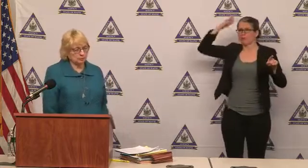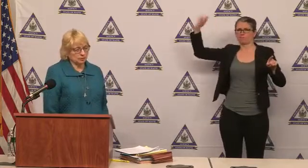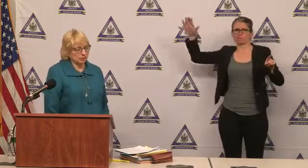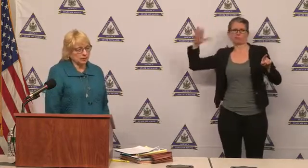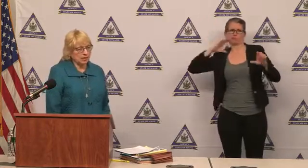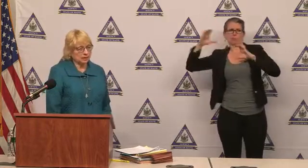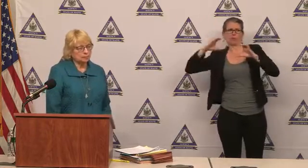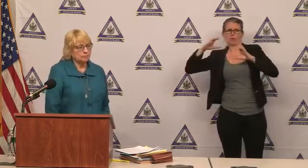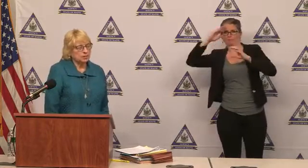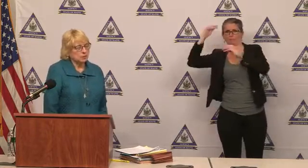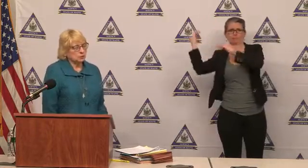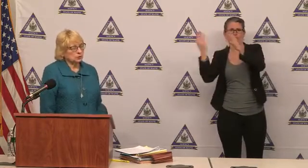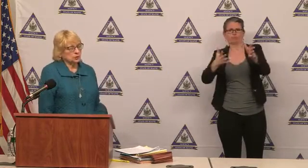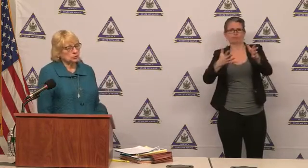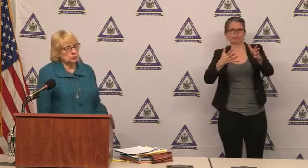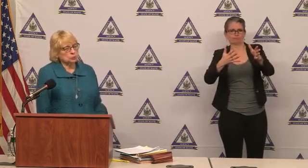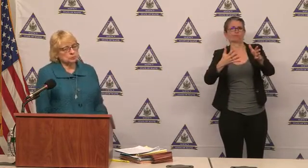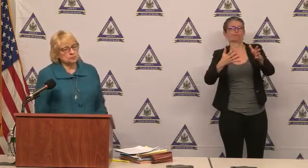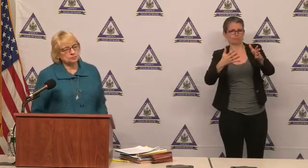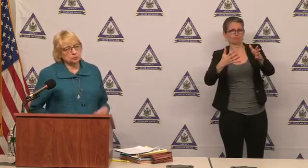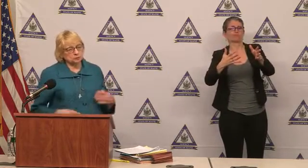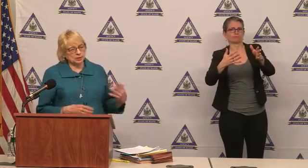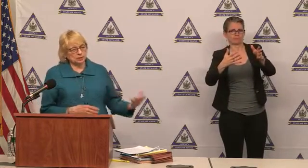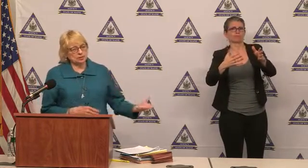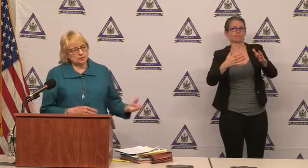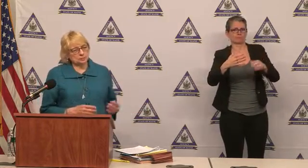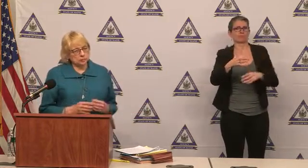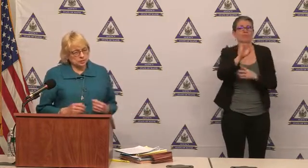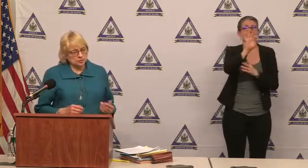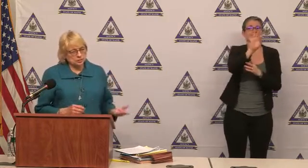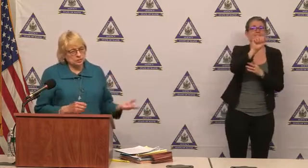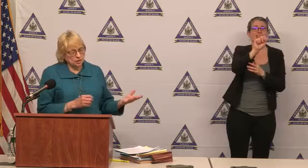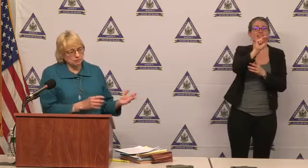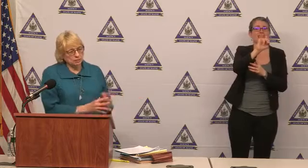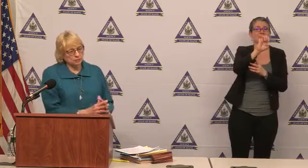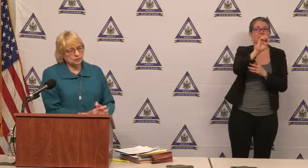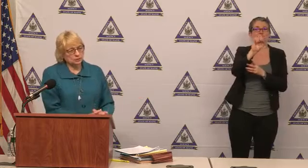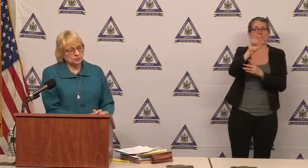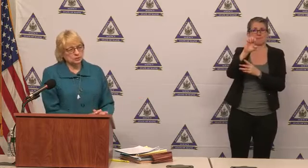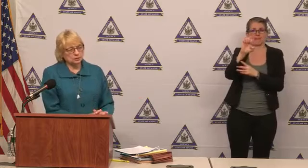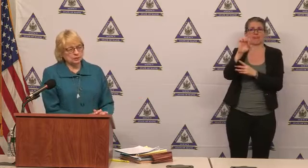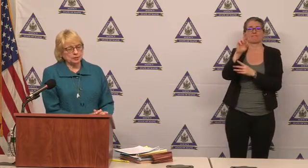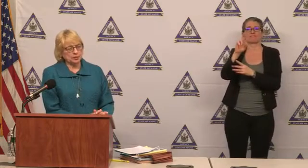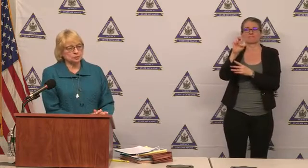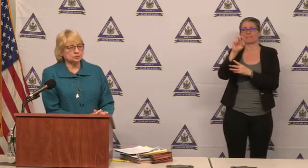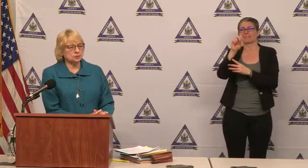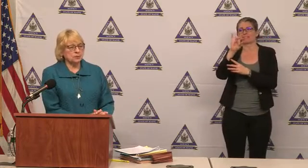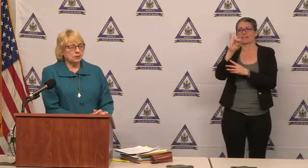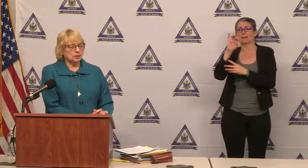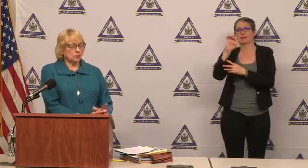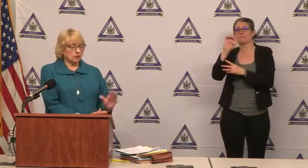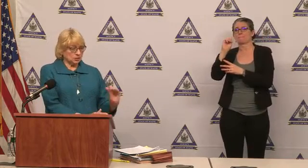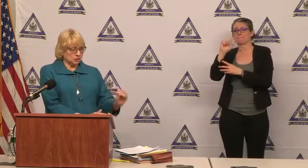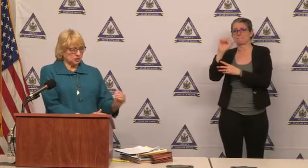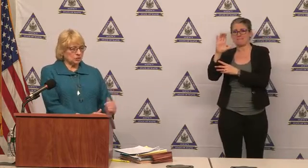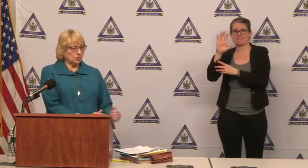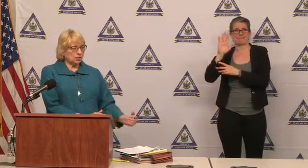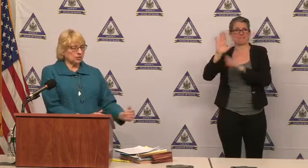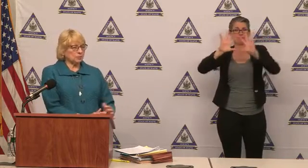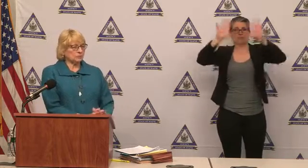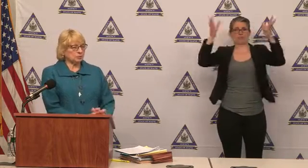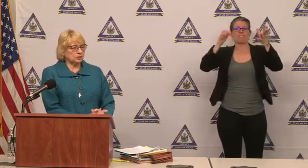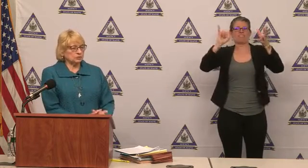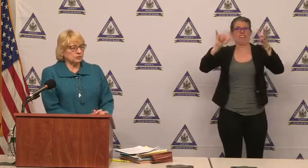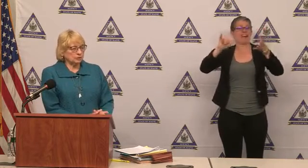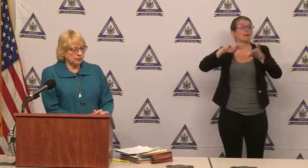Mae, Freddie Mac, will issue orders of forbearance on mortgages of landlords, property owners, conditioned on